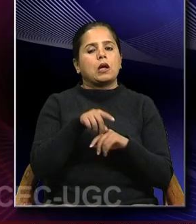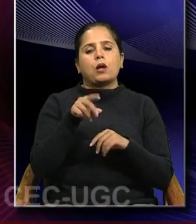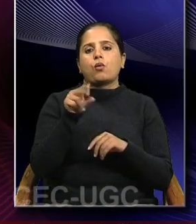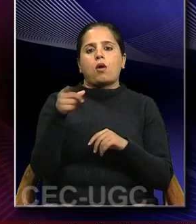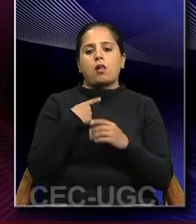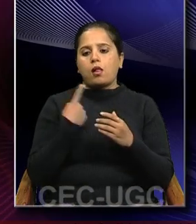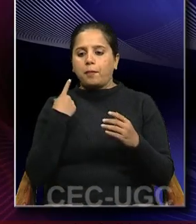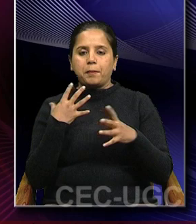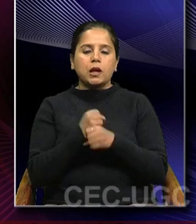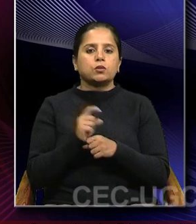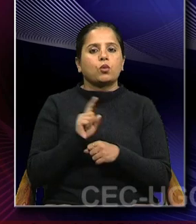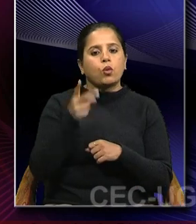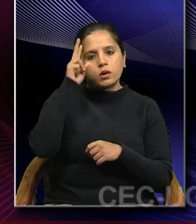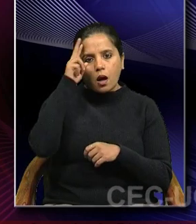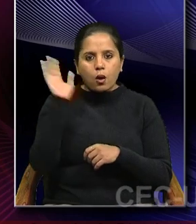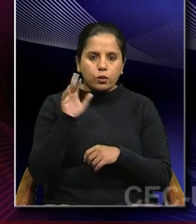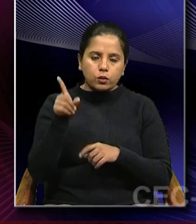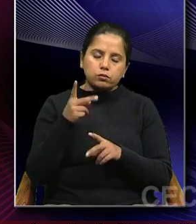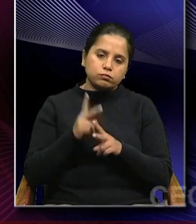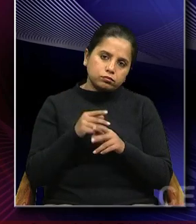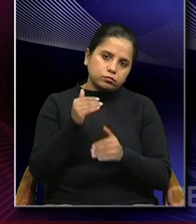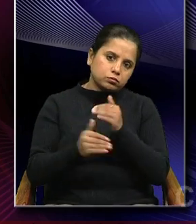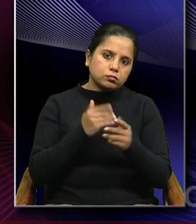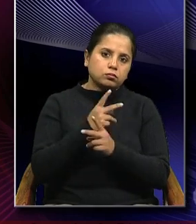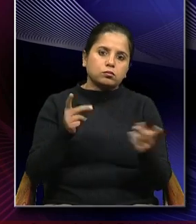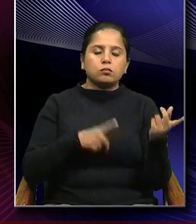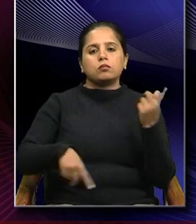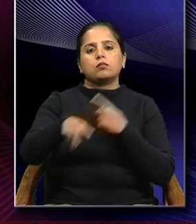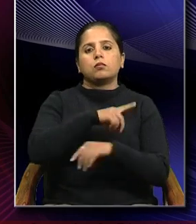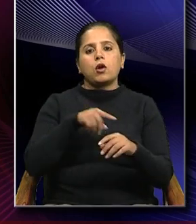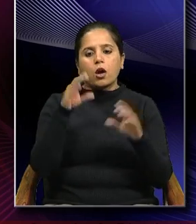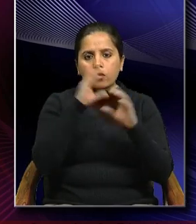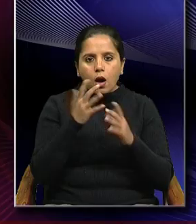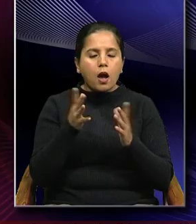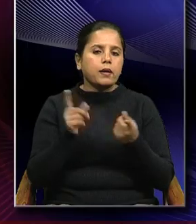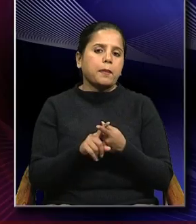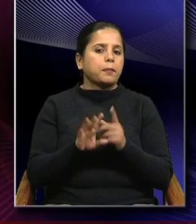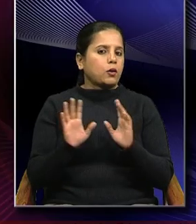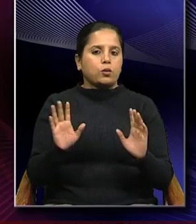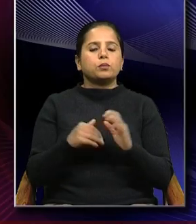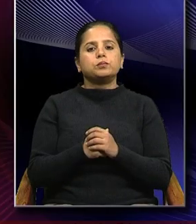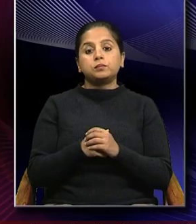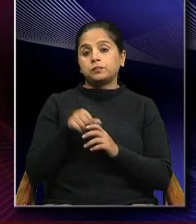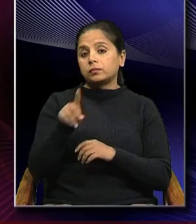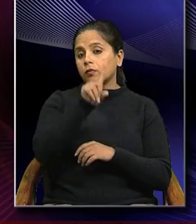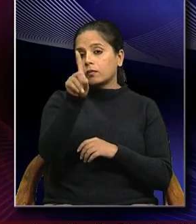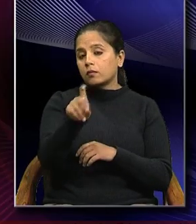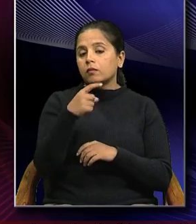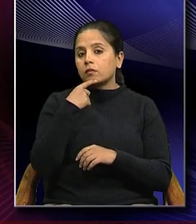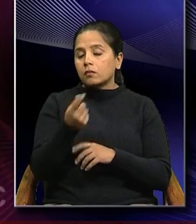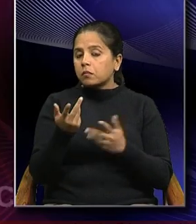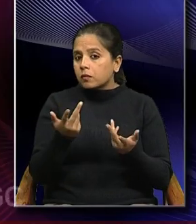left with any kind of doubt or any kind of inhibition or any kind of confusion. Now, the question comes,